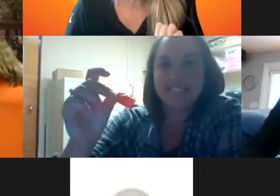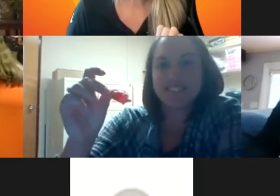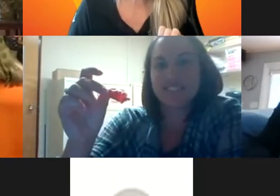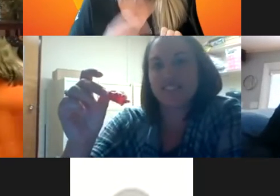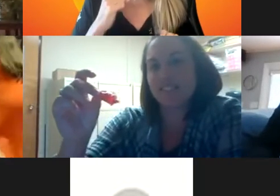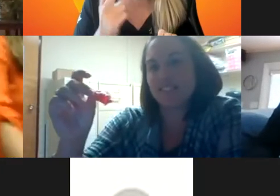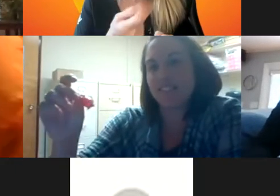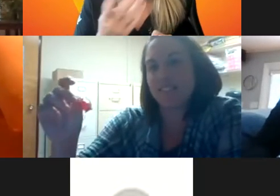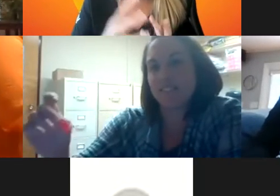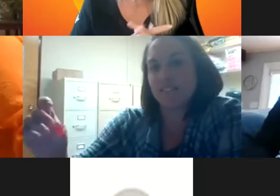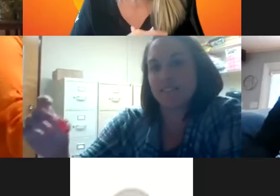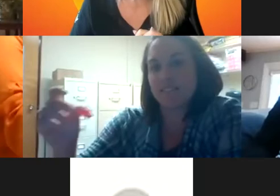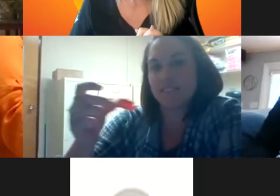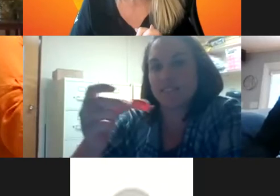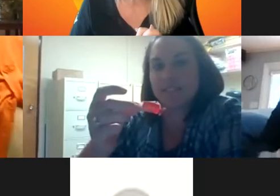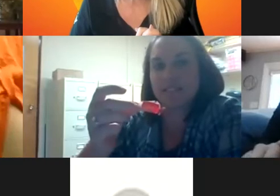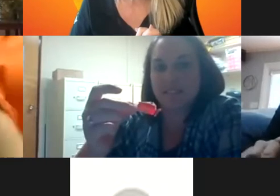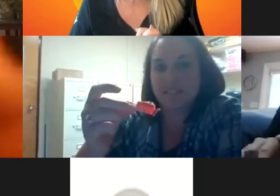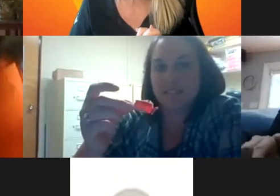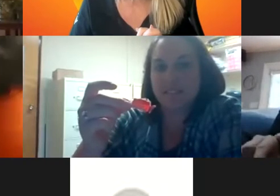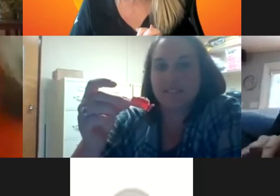Very good. I see several here.